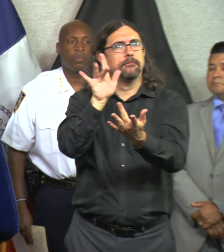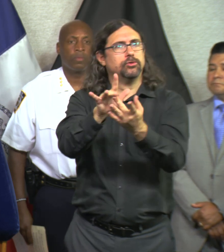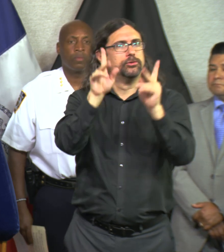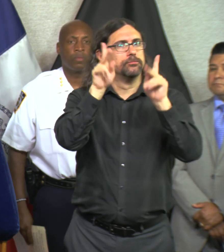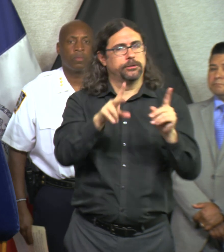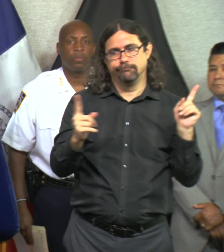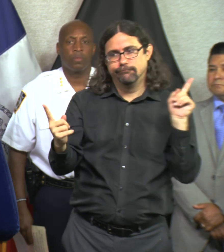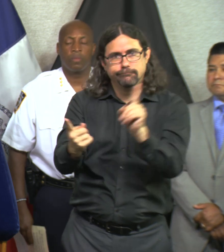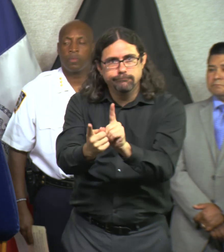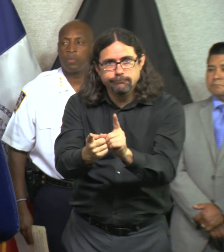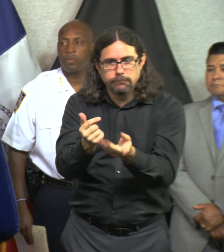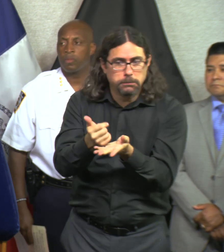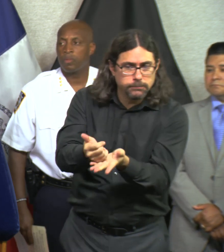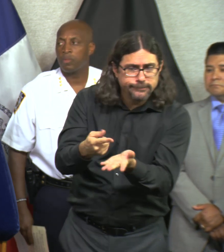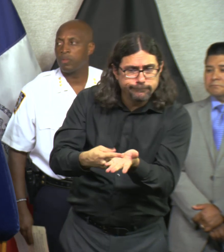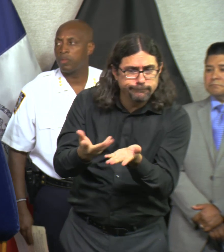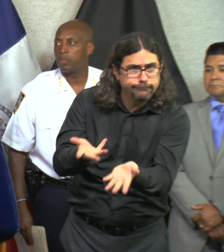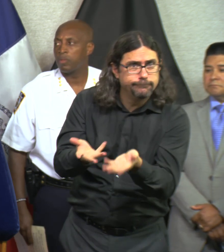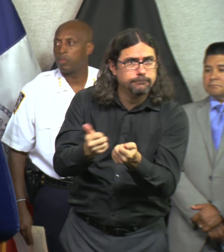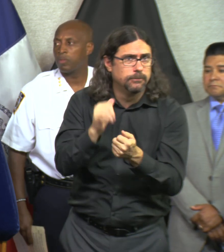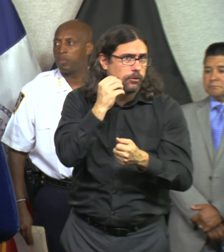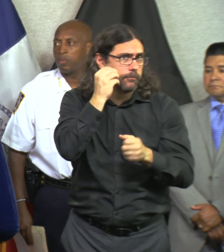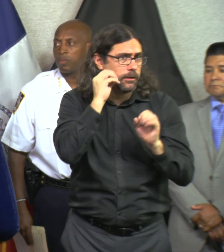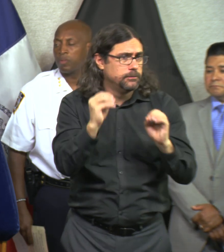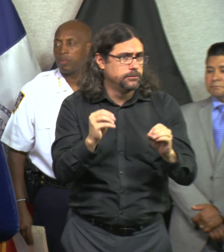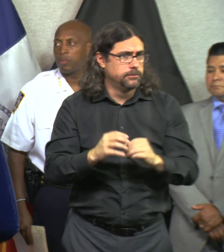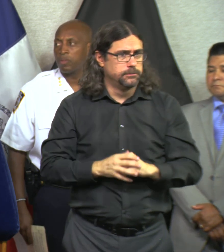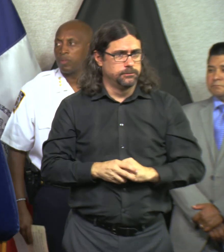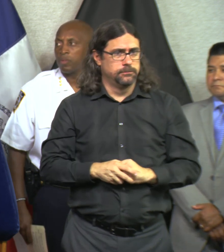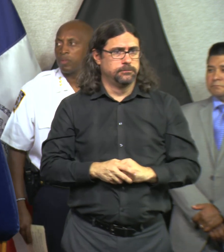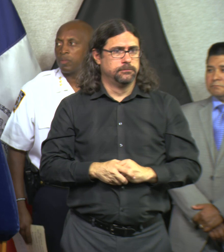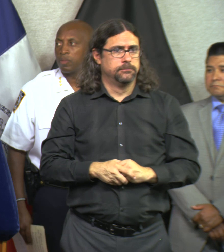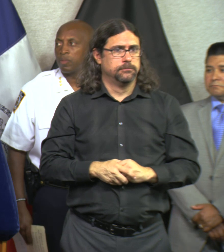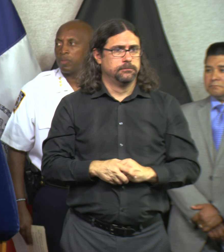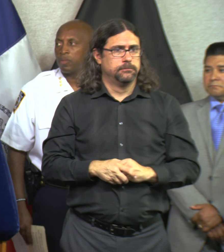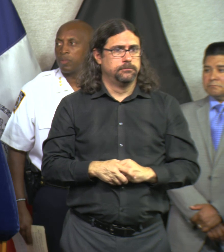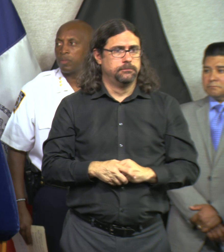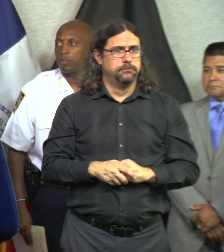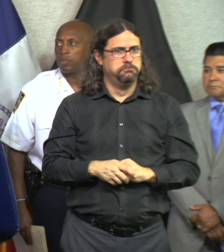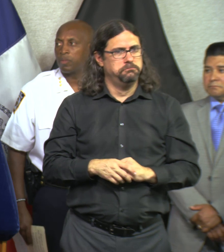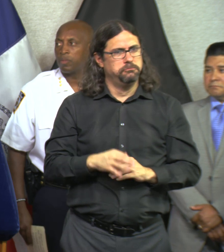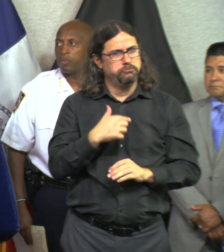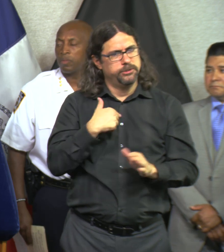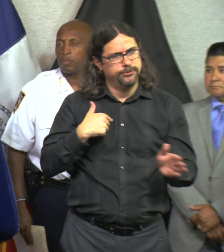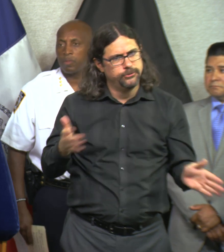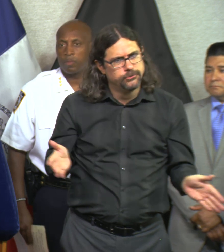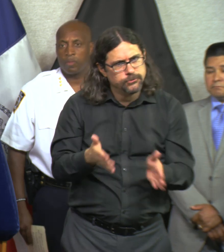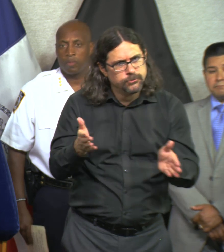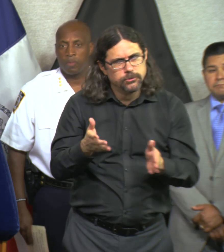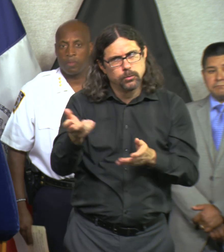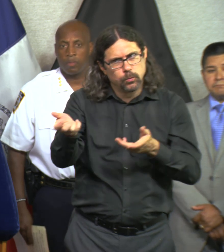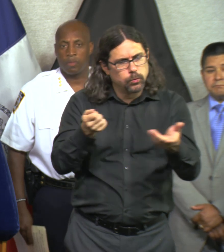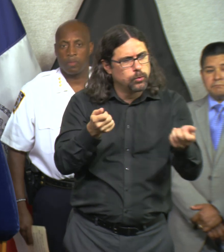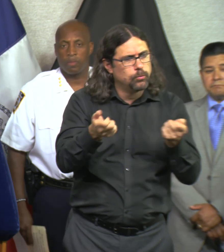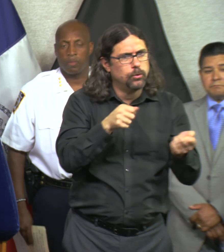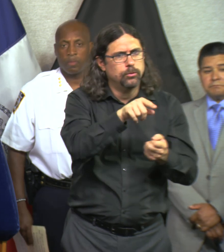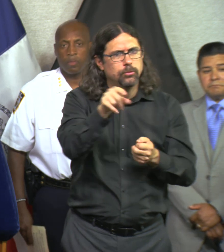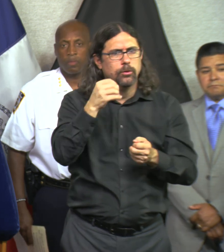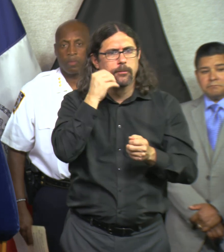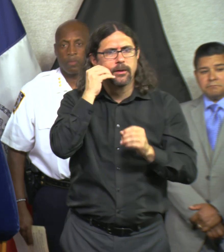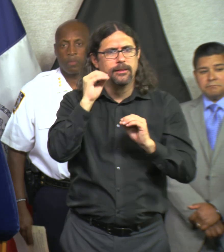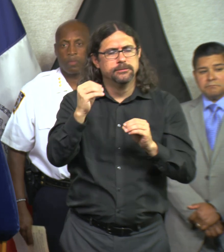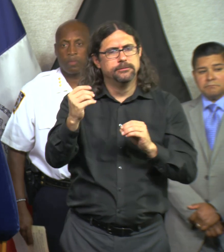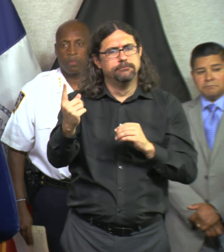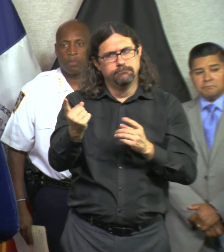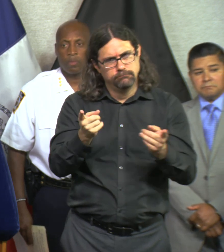bringing people in through the efforts all year long, and particularly at this time of the year, we're very much focused on bringing in people, and we could